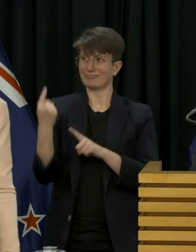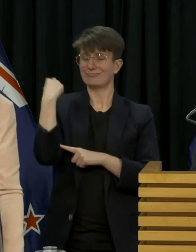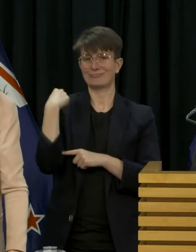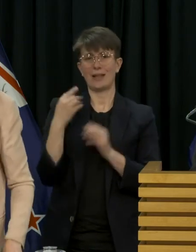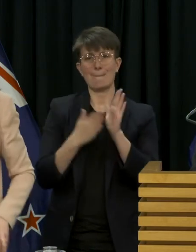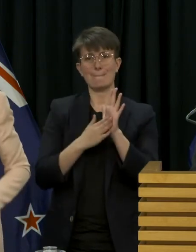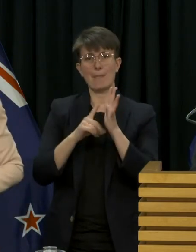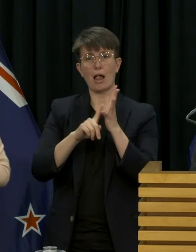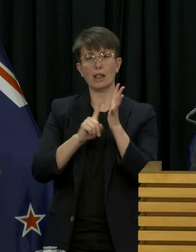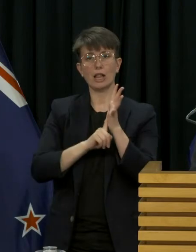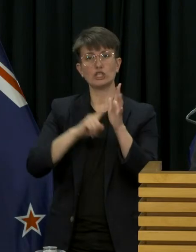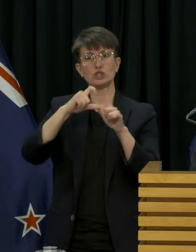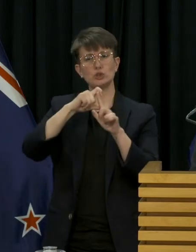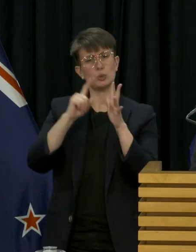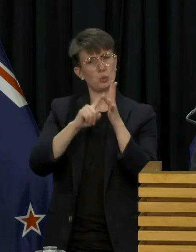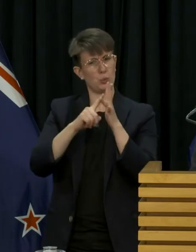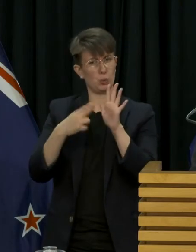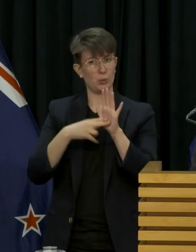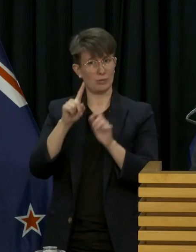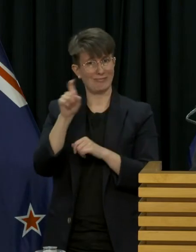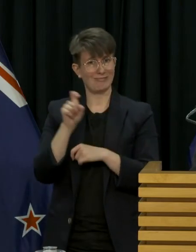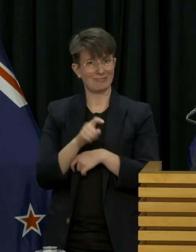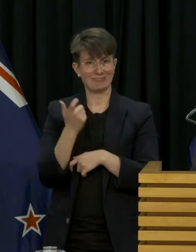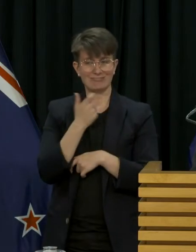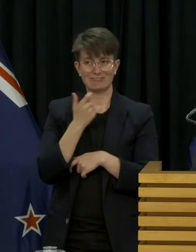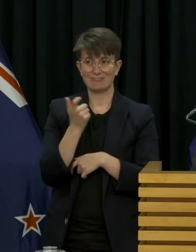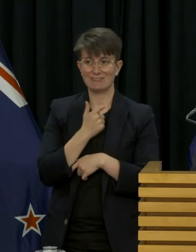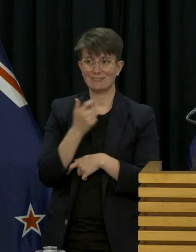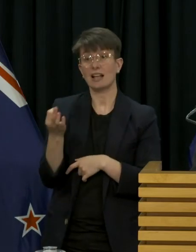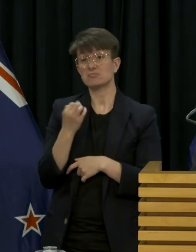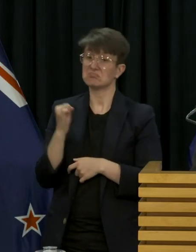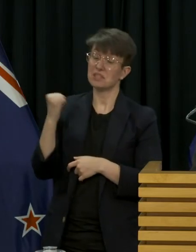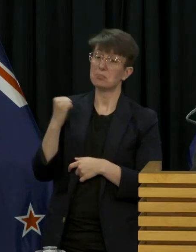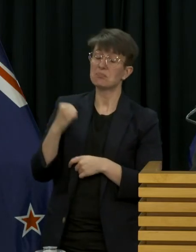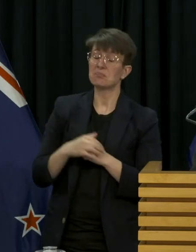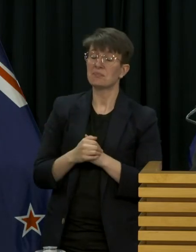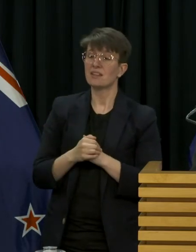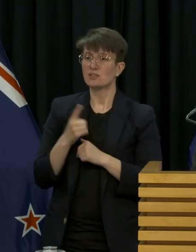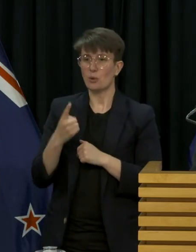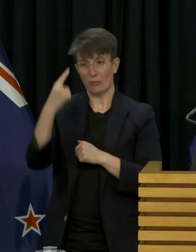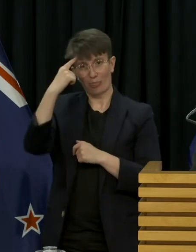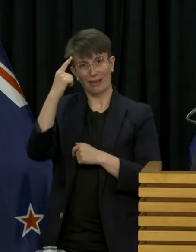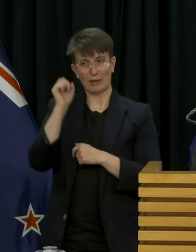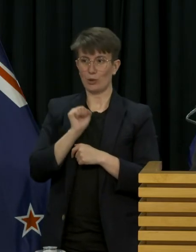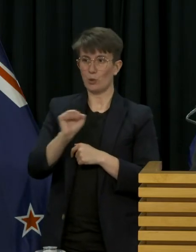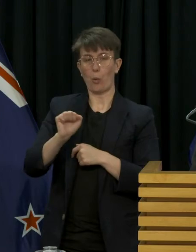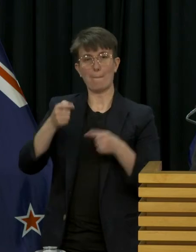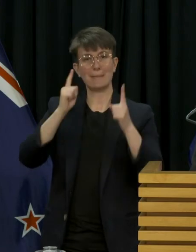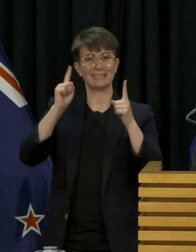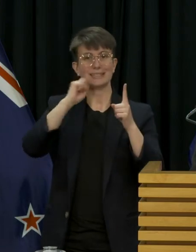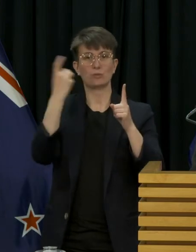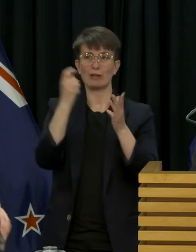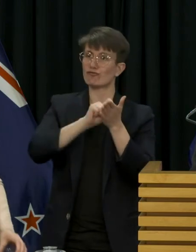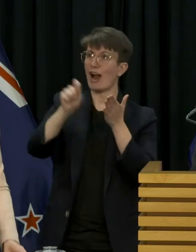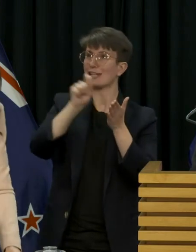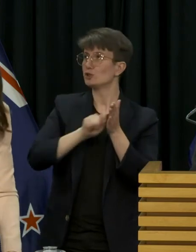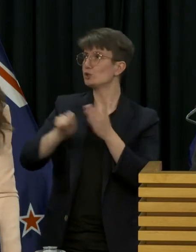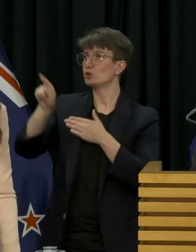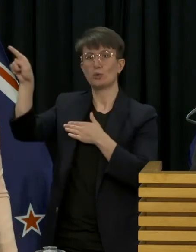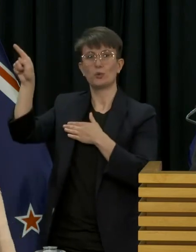Could you anticipate either yourself or any one of your ministers writing a letter to the Reserve Bank governor and saying, hey, we don't agree with what you're doing?